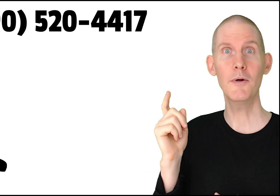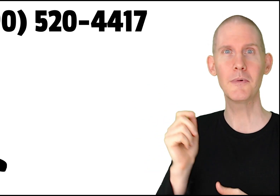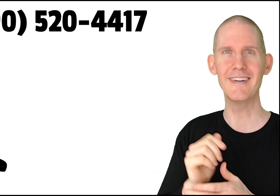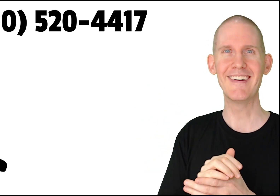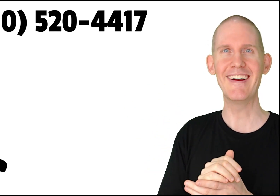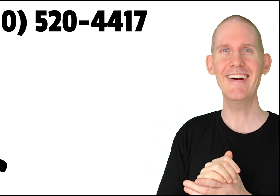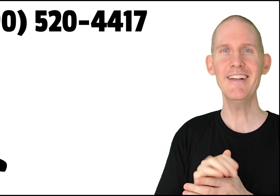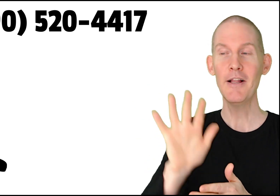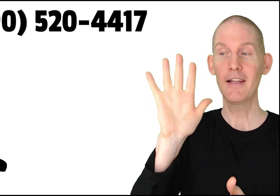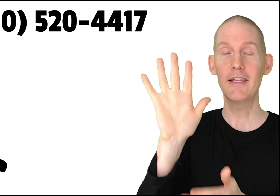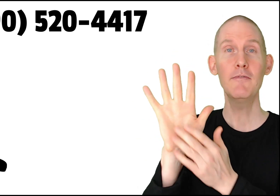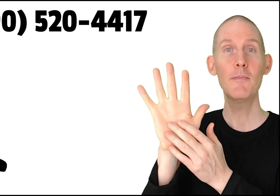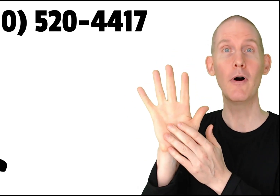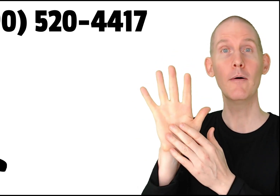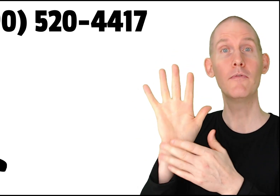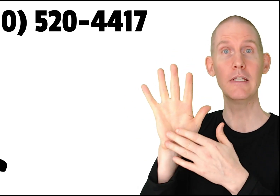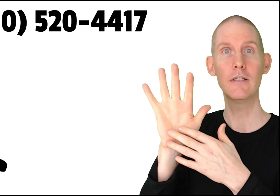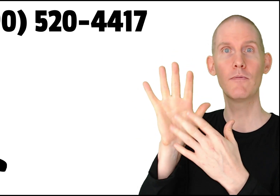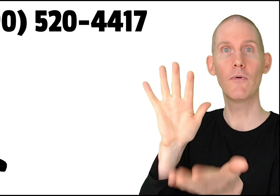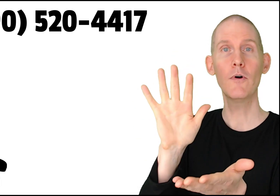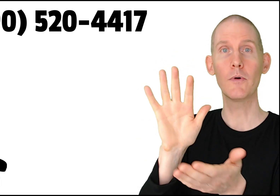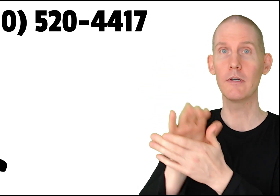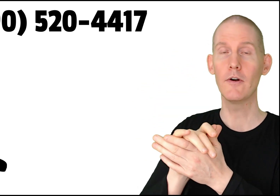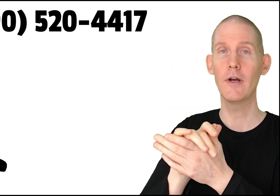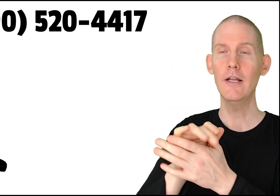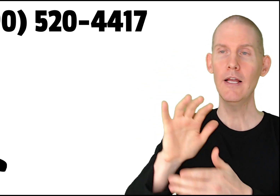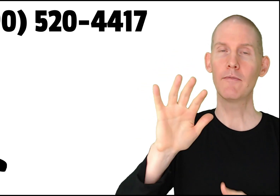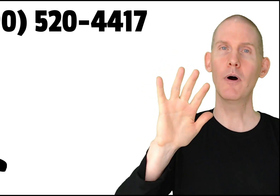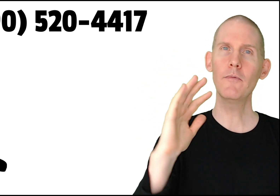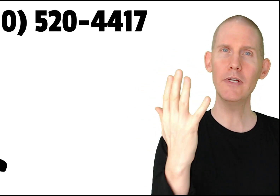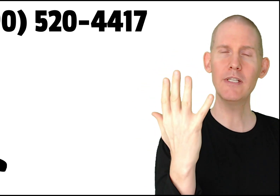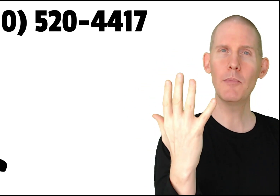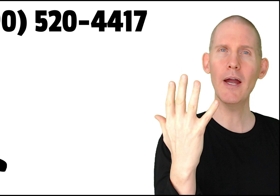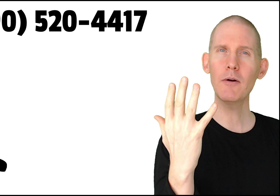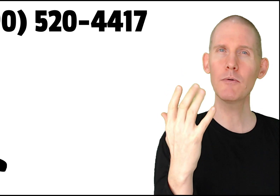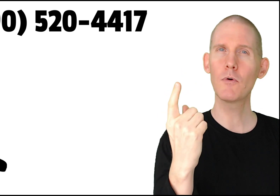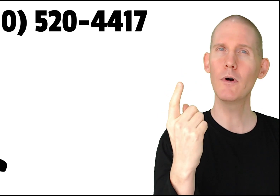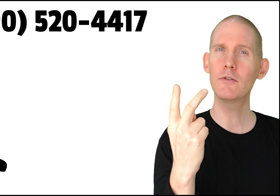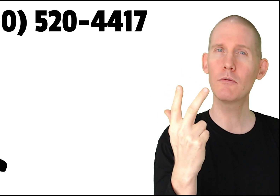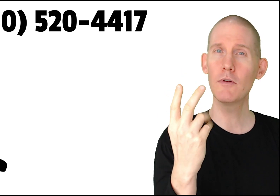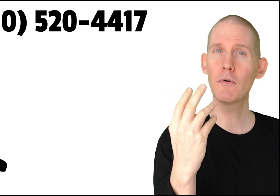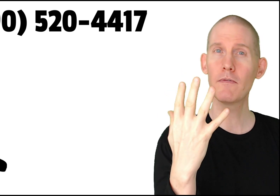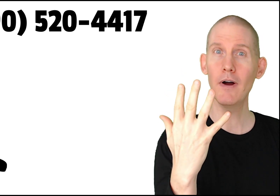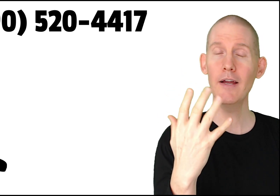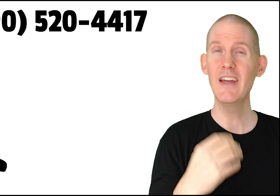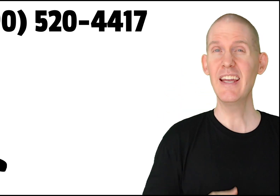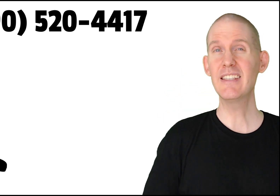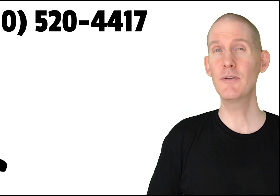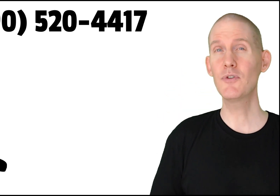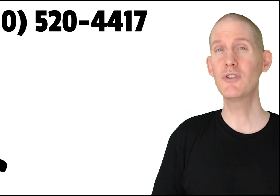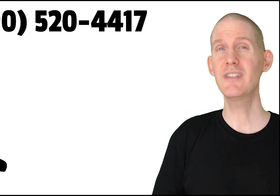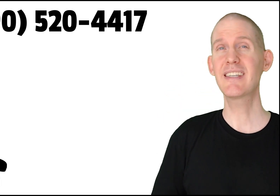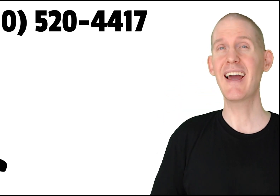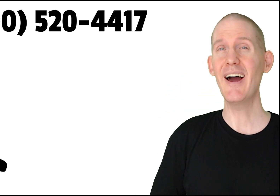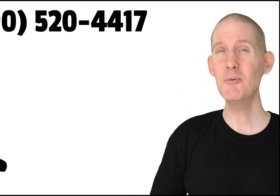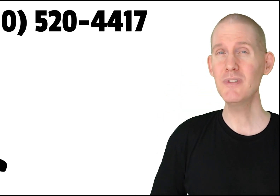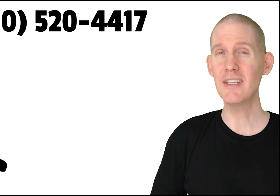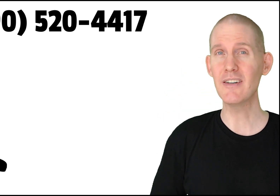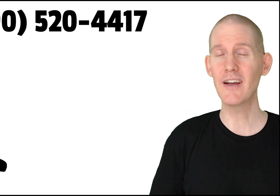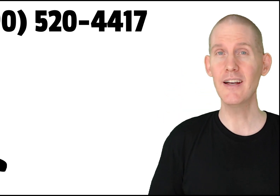number. Leave the palm facing forward, all right? Palm facing backward for 1, 2, 3, 4, 5 is if you're just counting, right? I'm